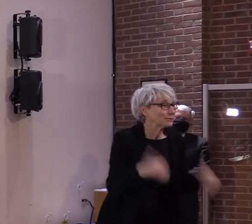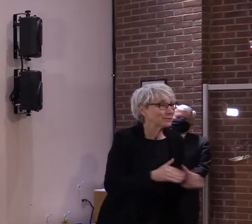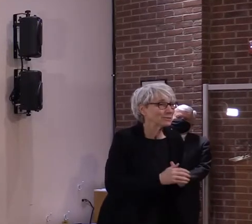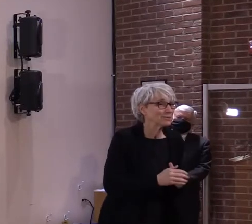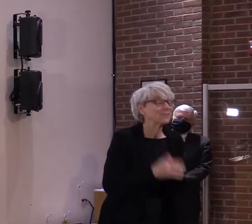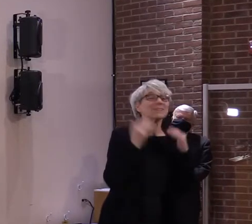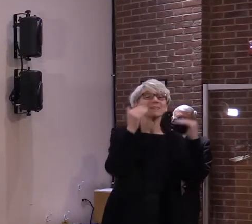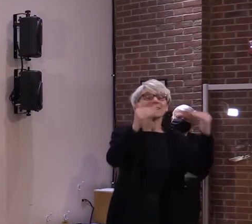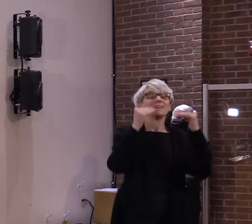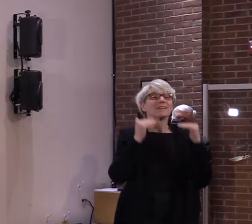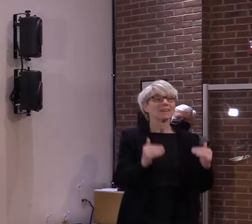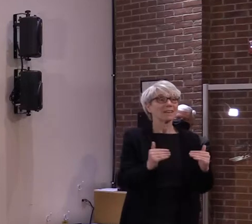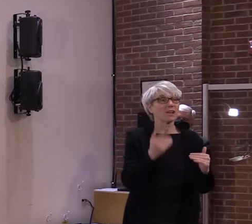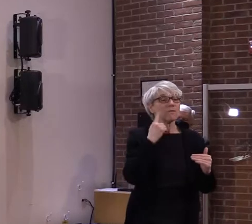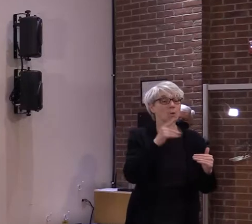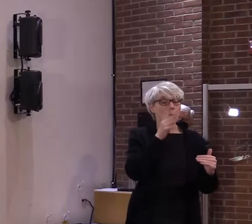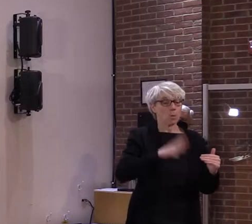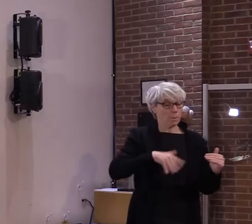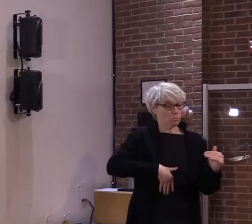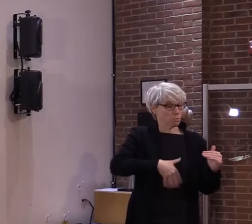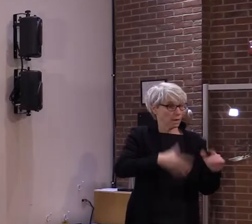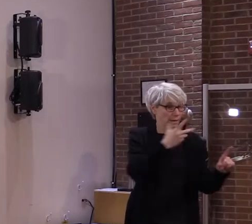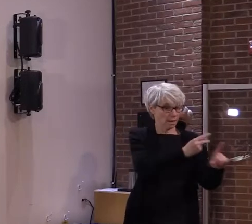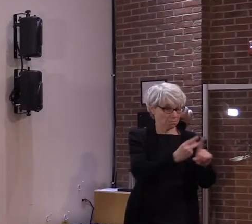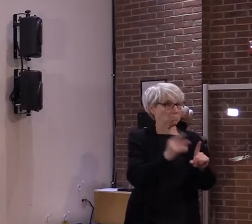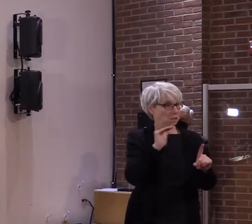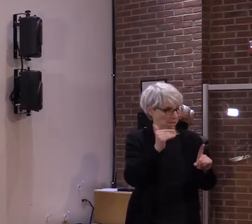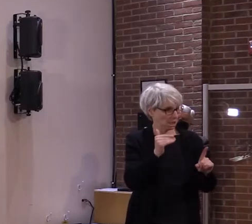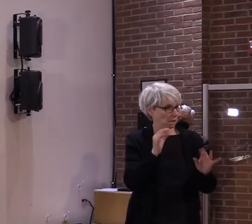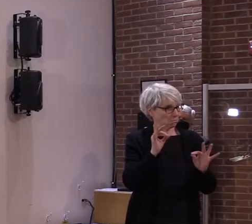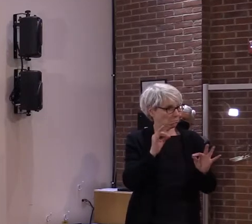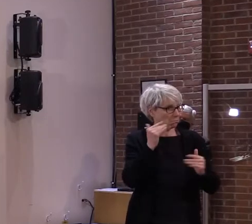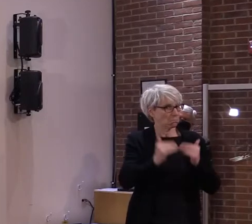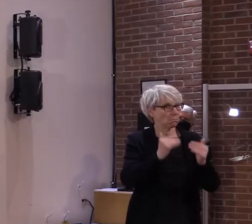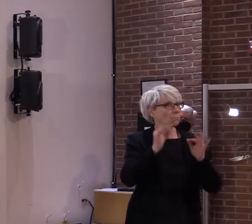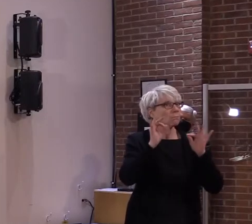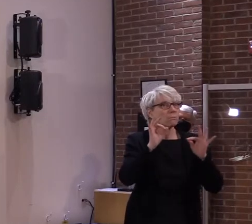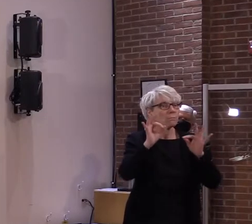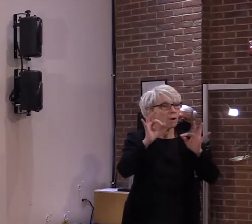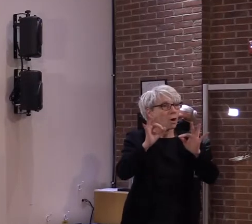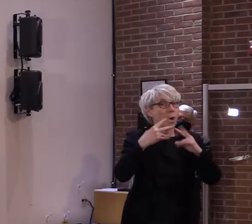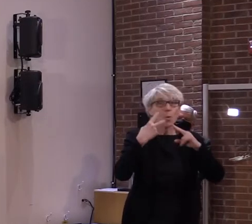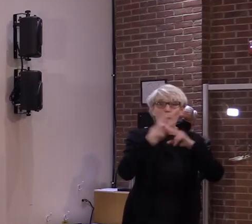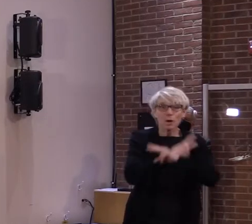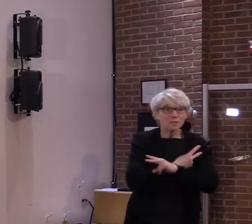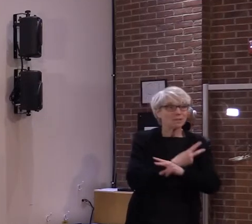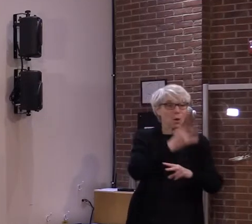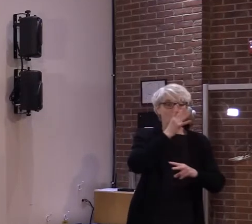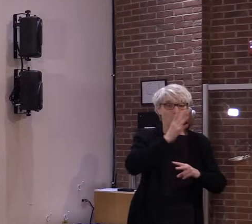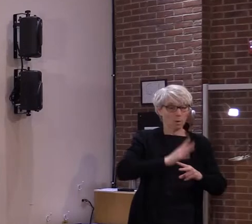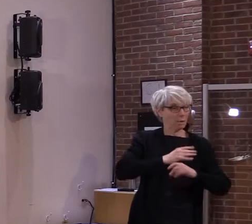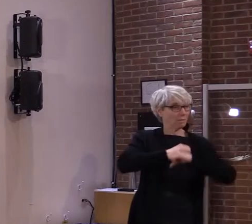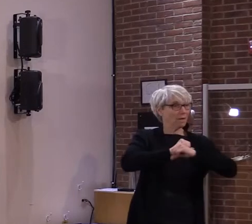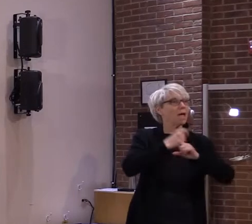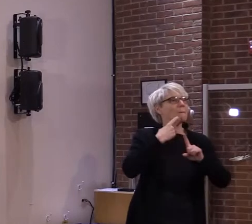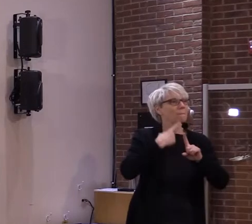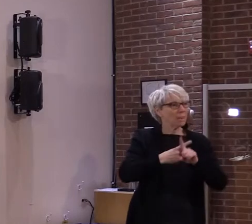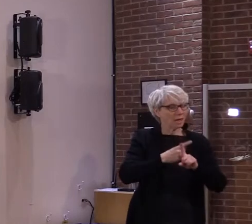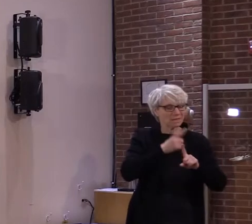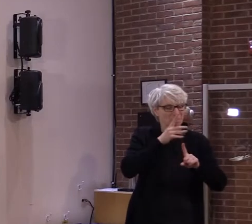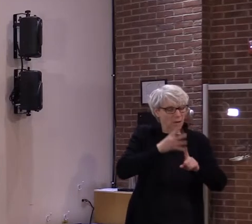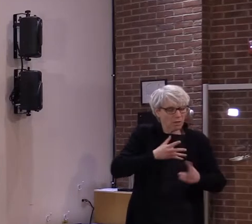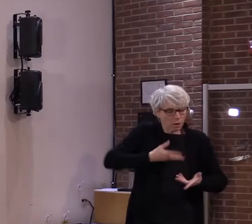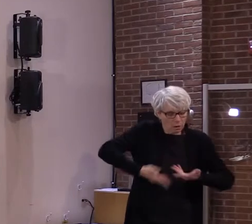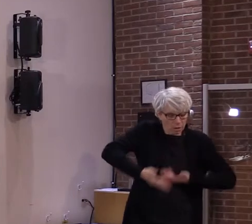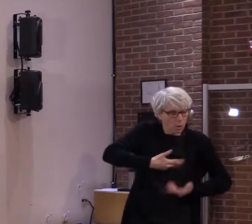effectively thus far in pregnancy. In fact, immunity can be passed to infants through the placenta and